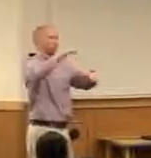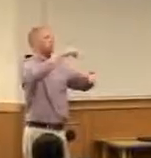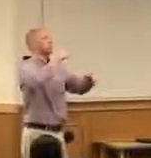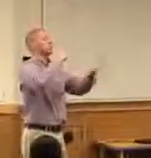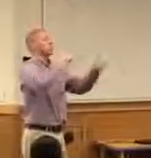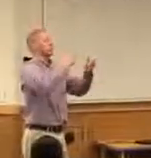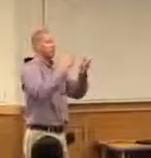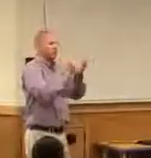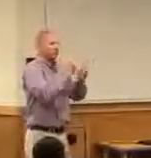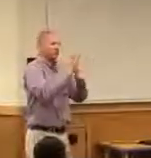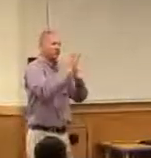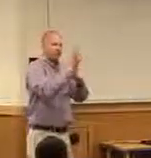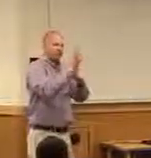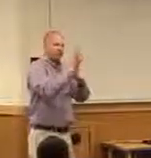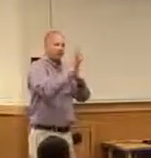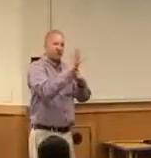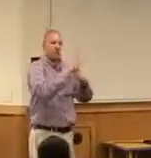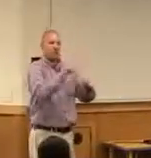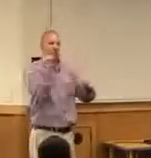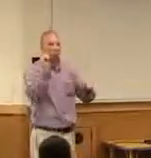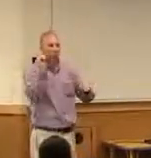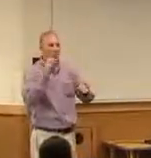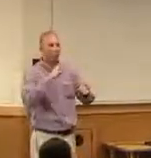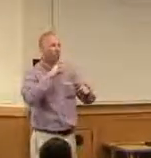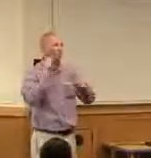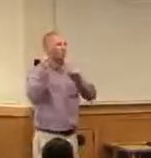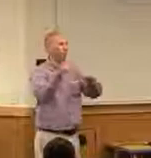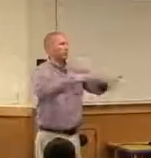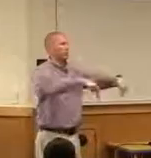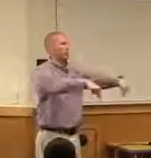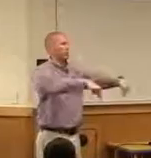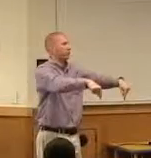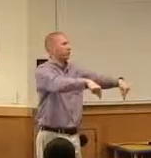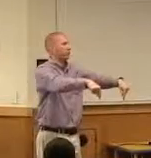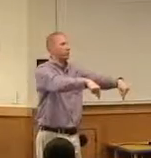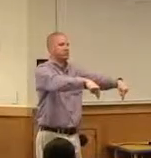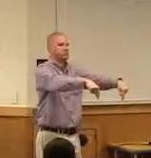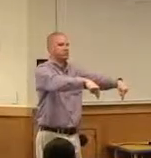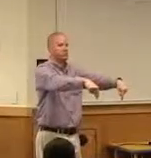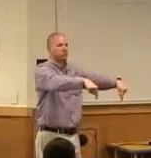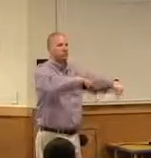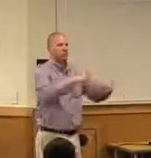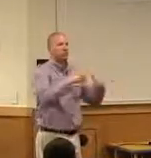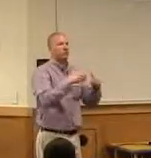The red group stays as well, yes? So you have a 5-minute break.